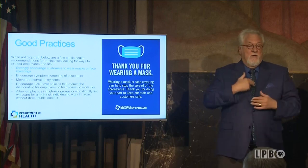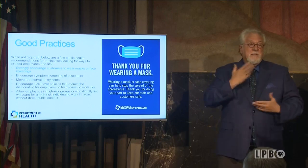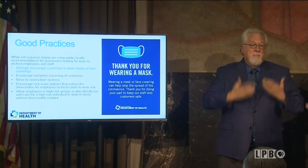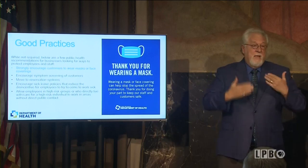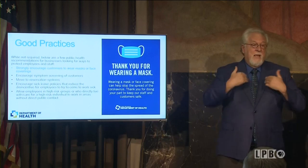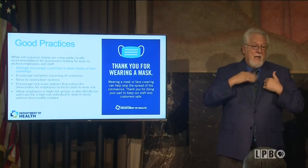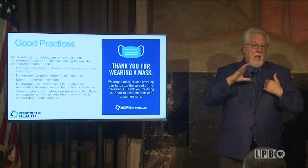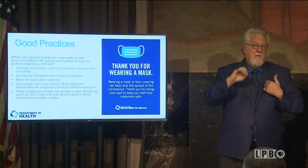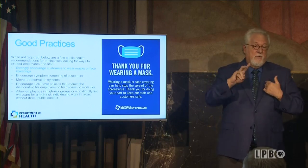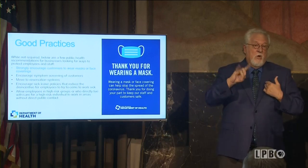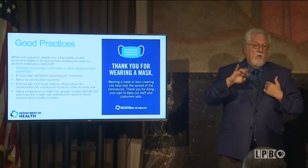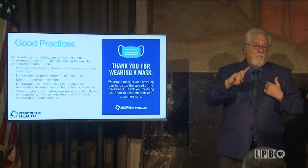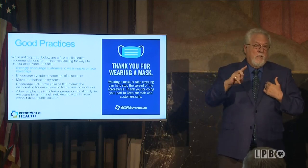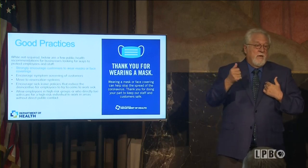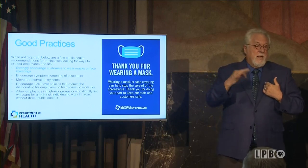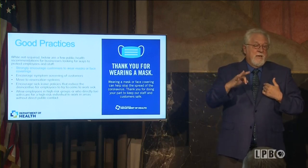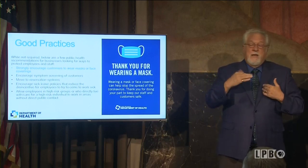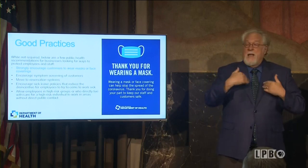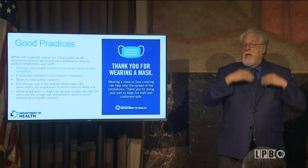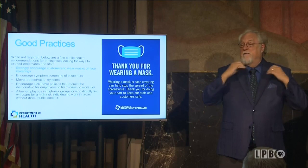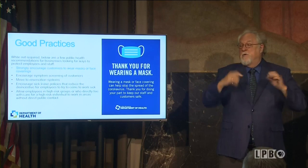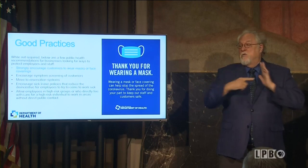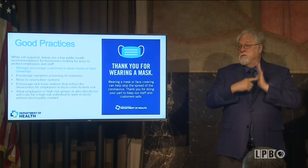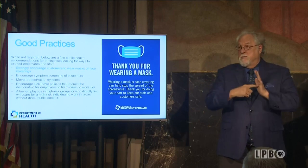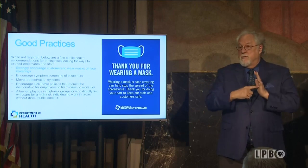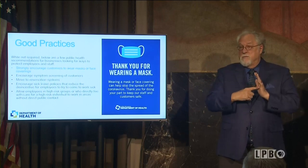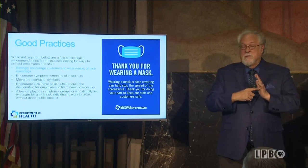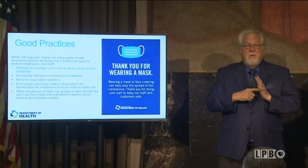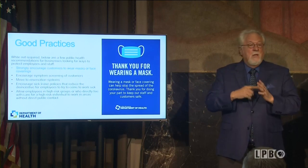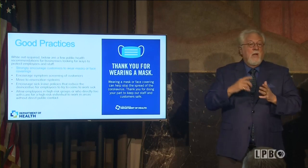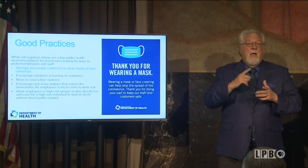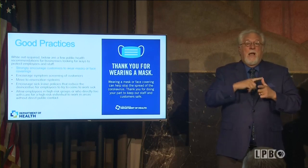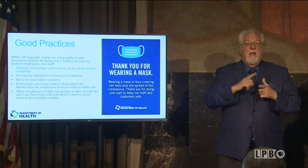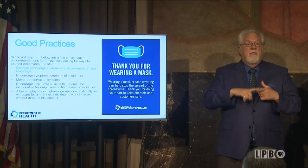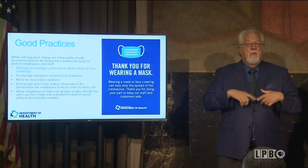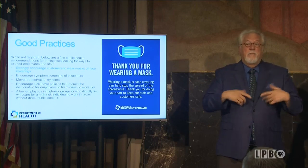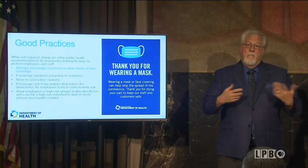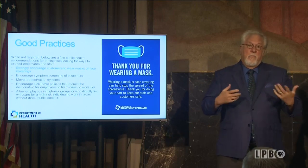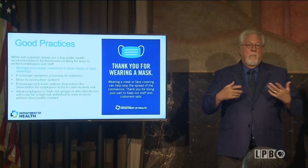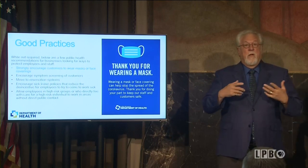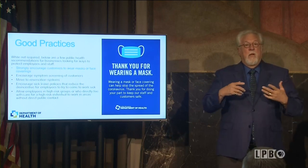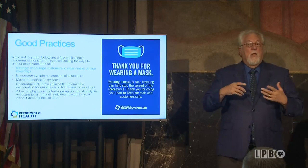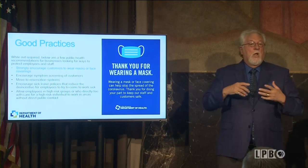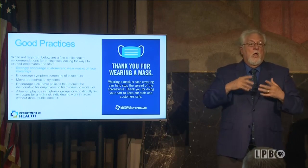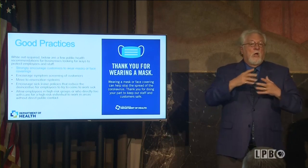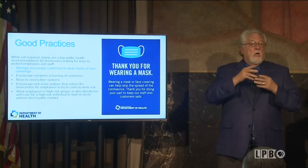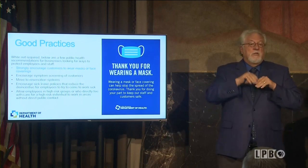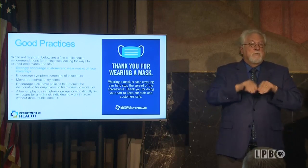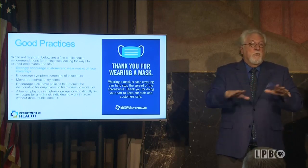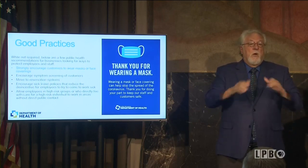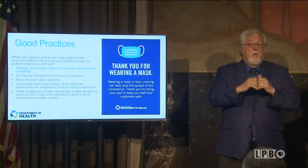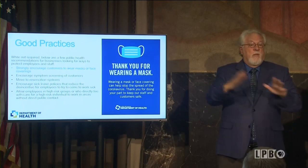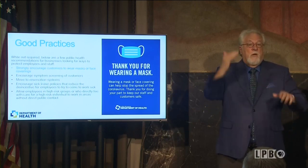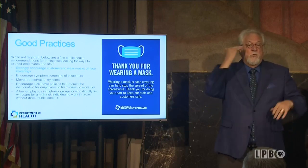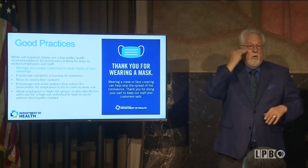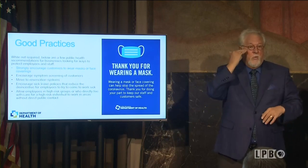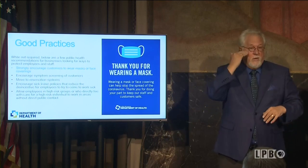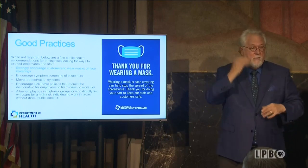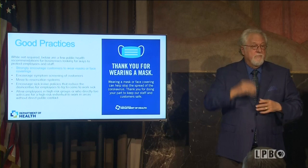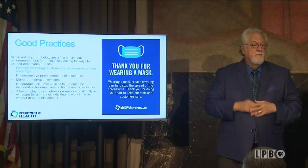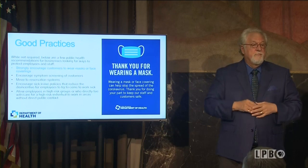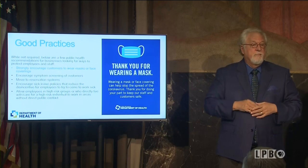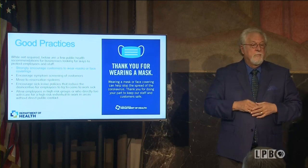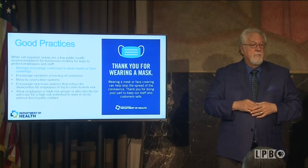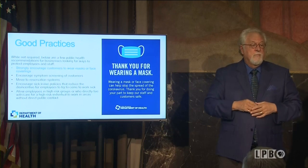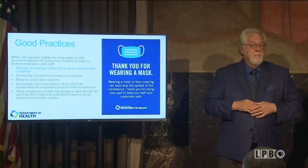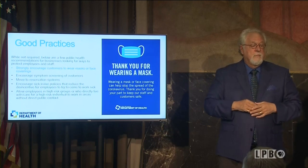have COVID-19 and not have symptoms, and thus inadvertently we could be spreading. And that's why, even if you feel well, we do recommend you wear